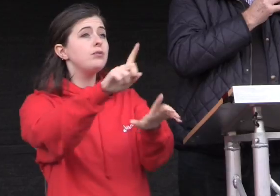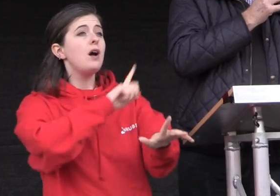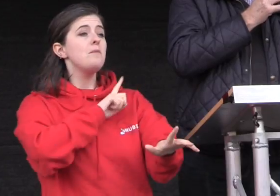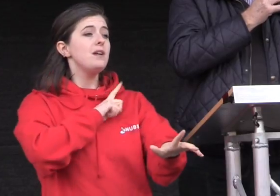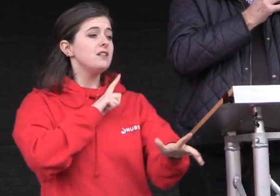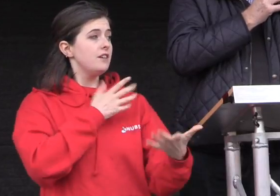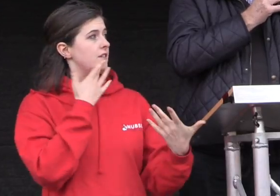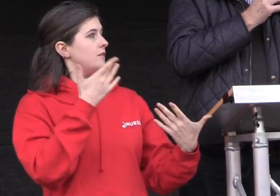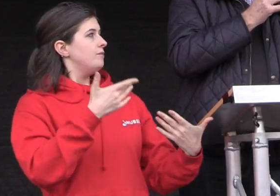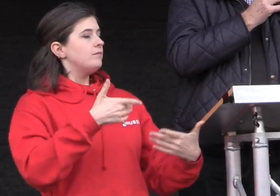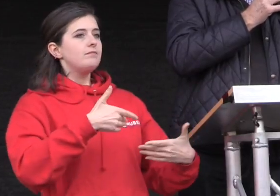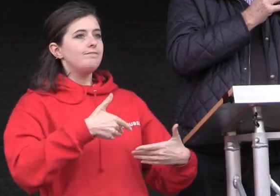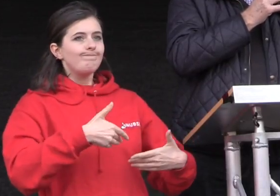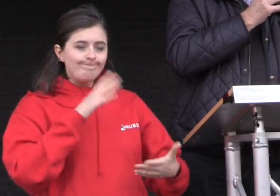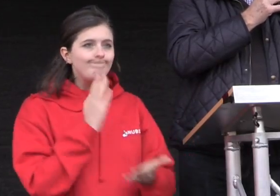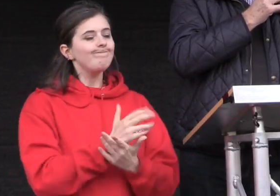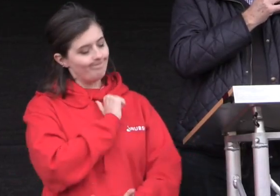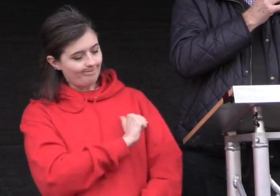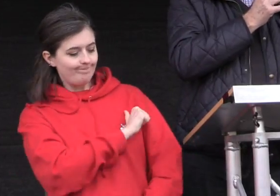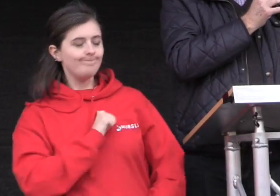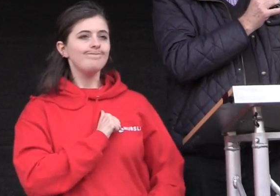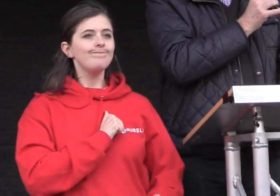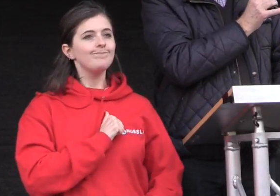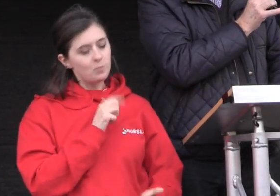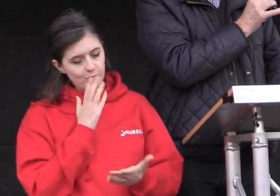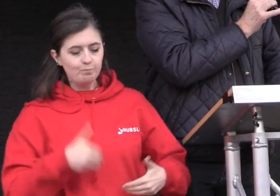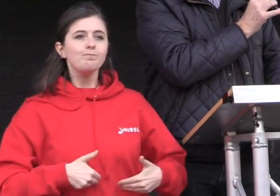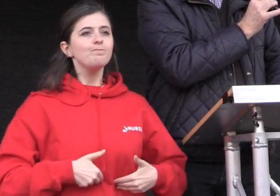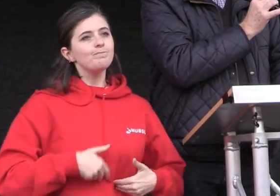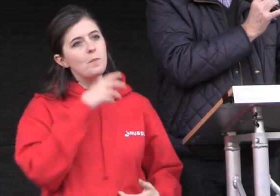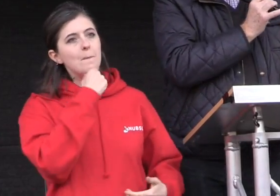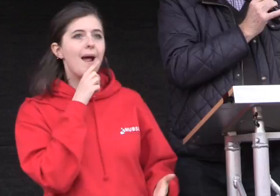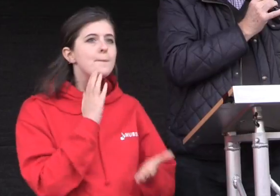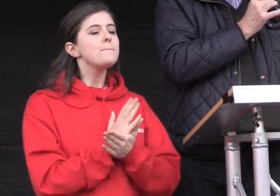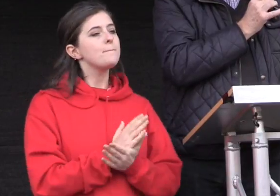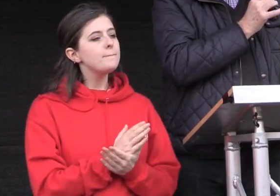of the decent, honest, principled man that he is.